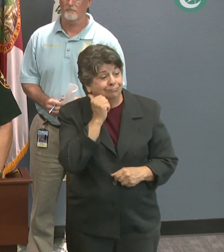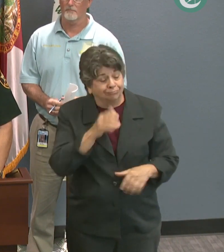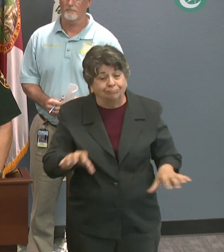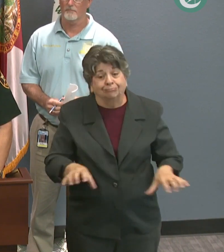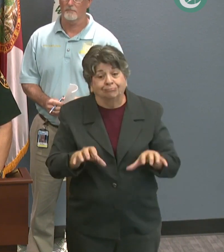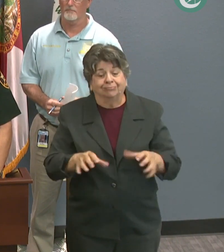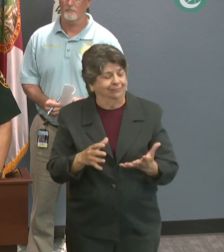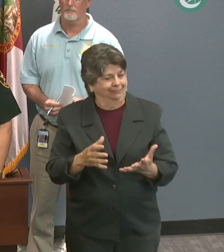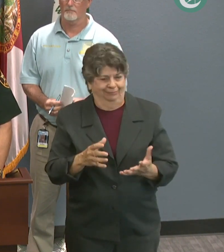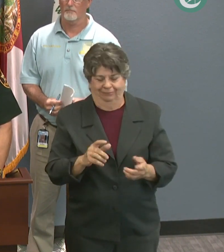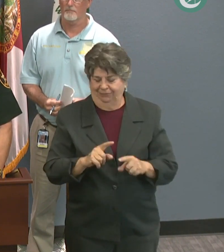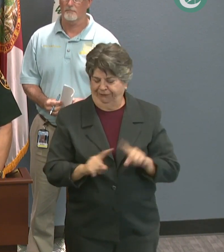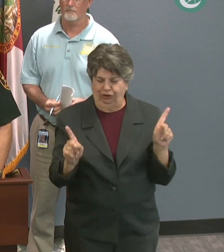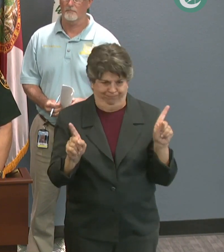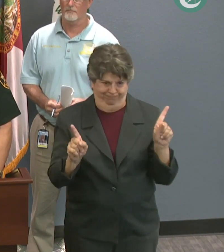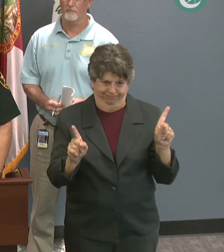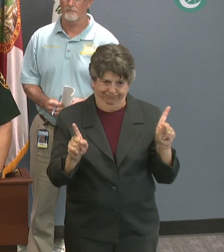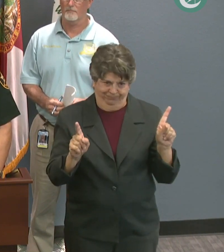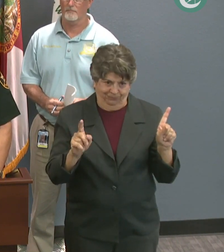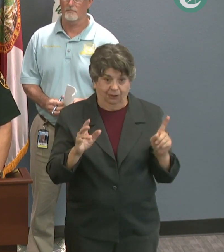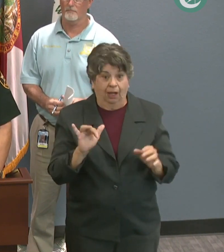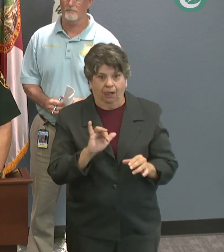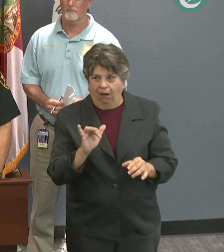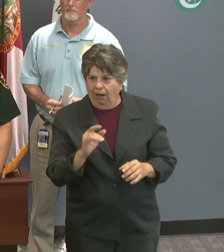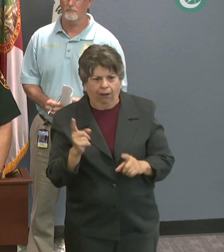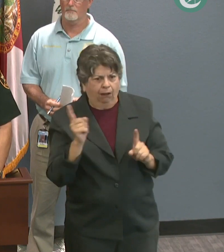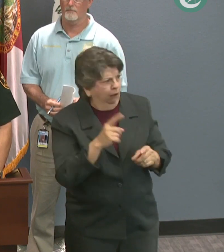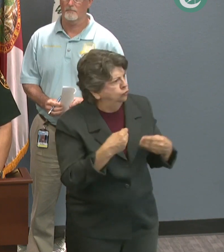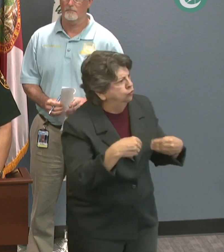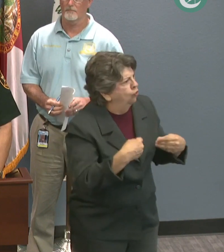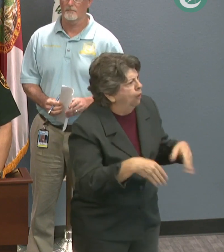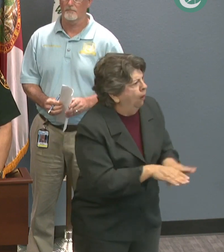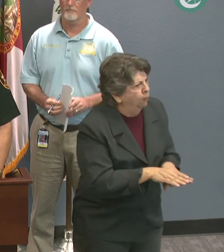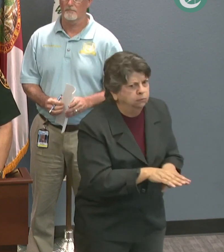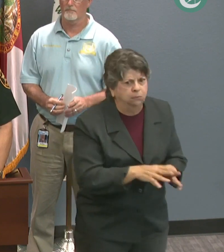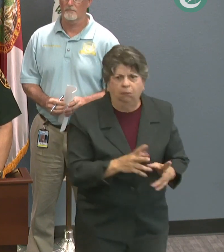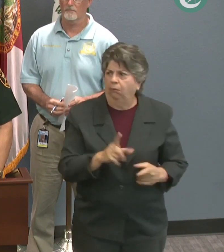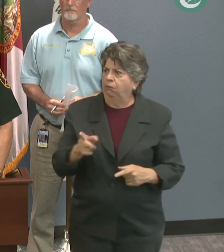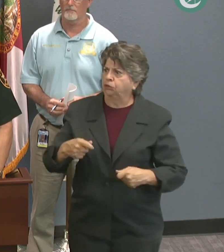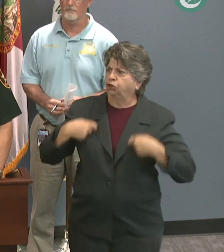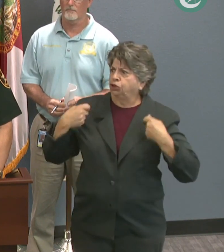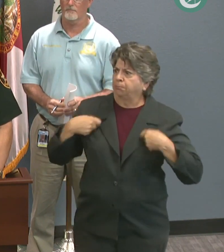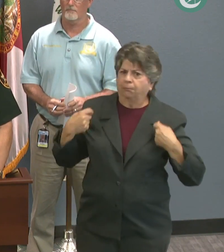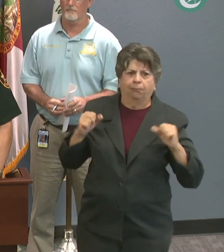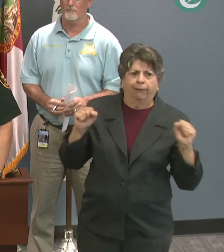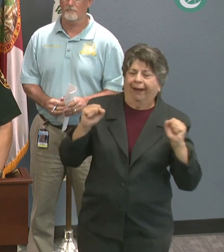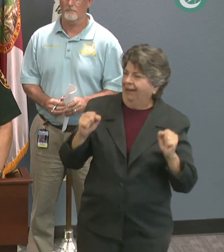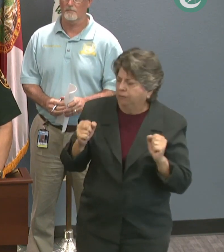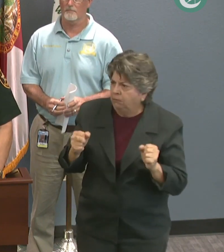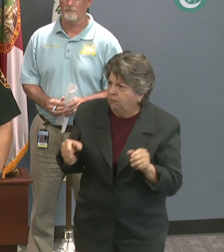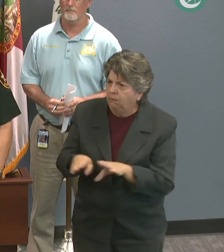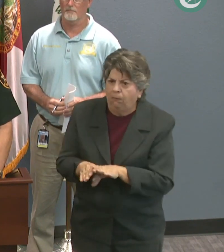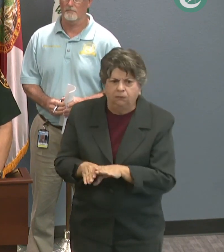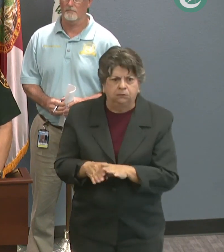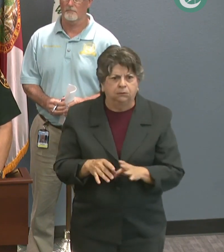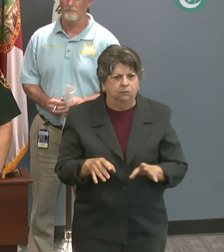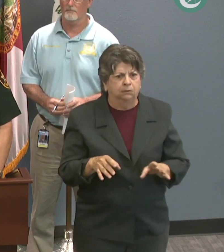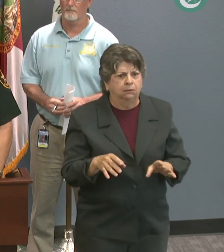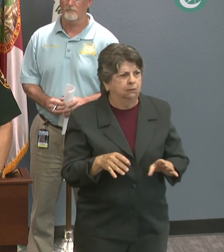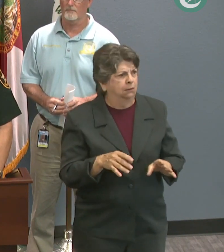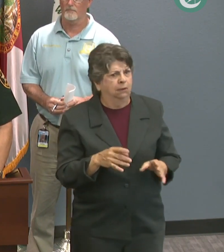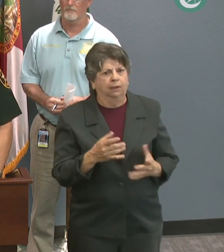closed. Look at the gyms that are closing. And what people do, they're going to have to reconsider and do it in a different way,